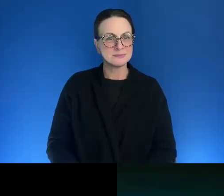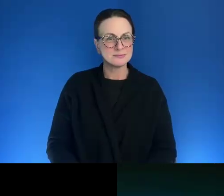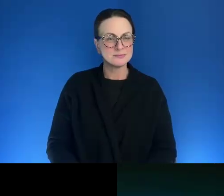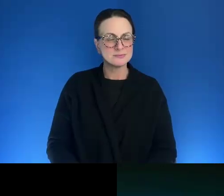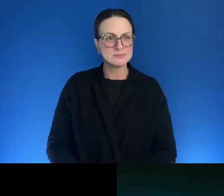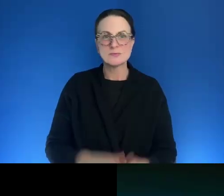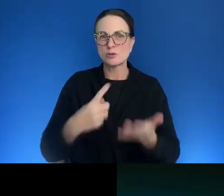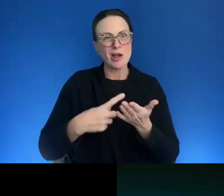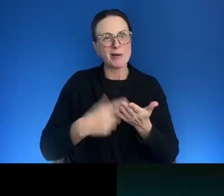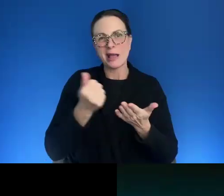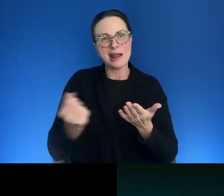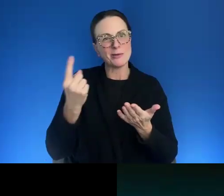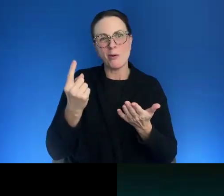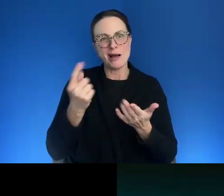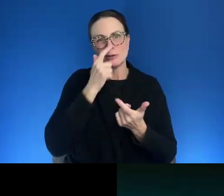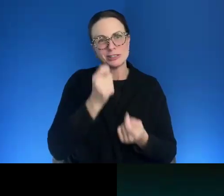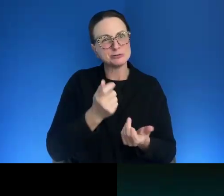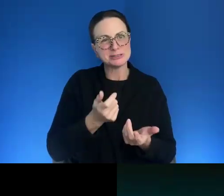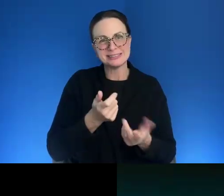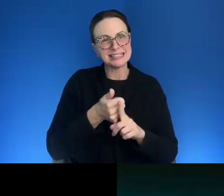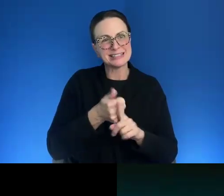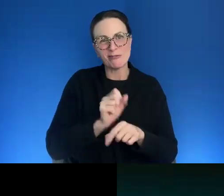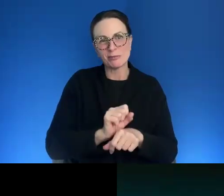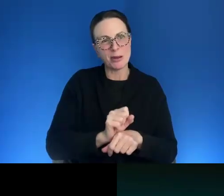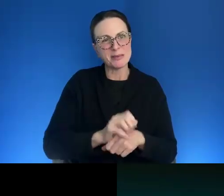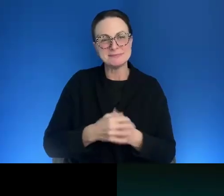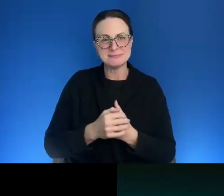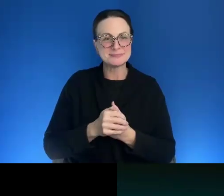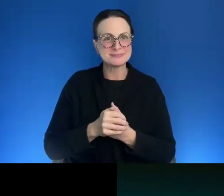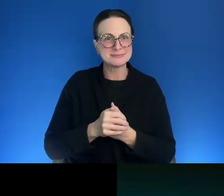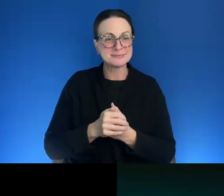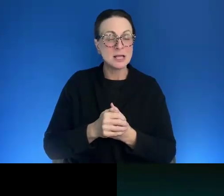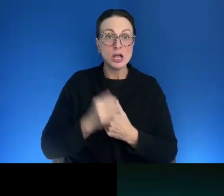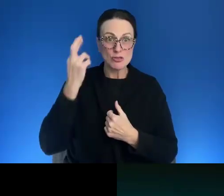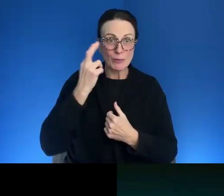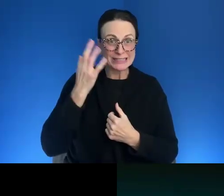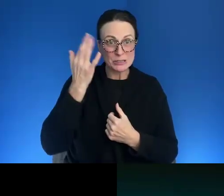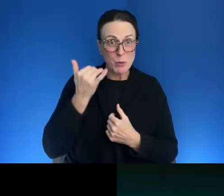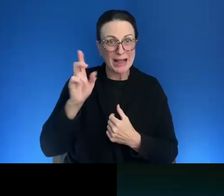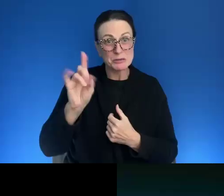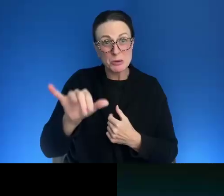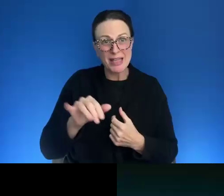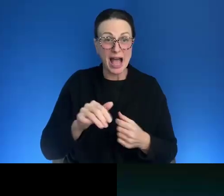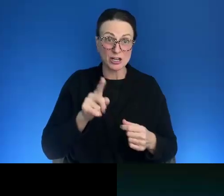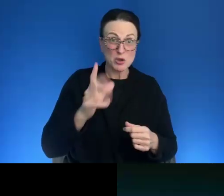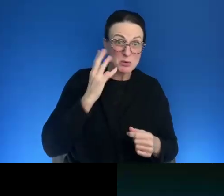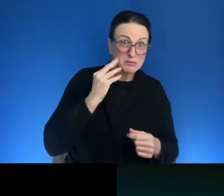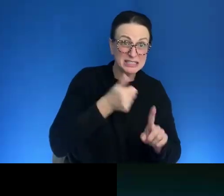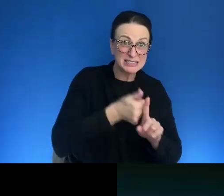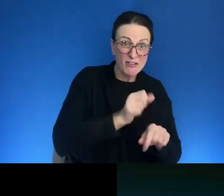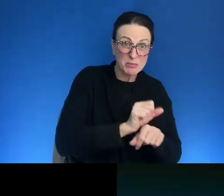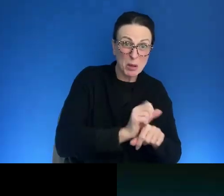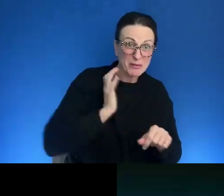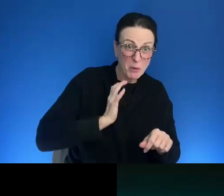talk about with anybody who's interested in self-employment. The reasons why they do it. Have you been self-employed